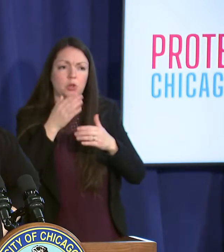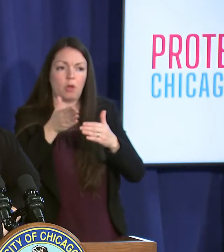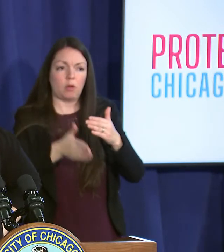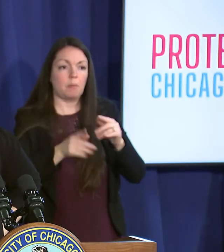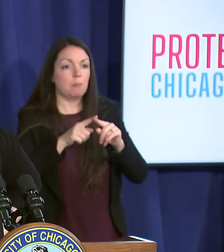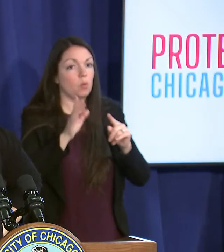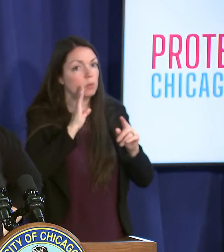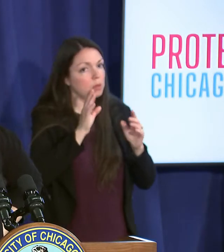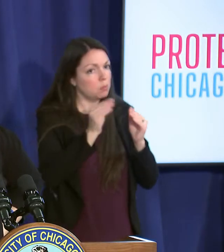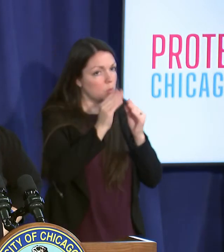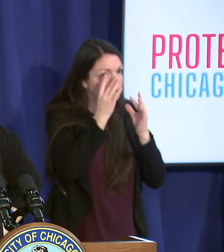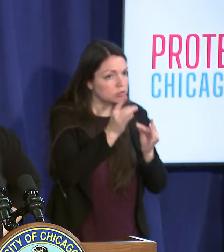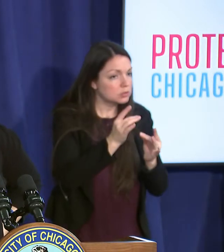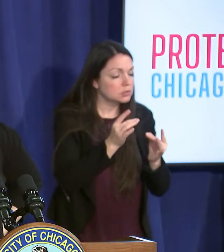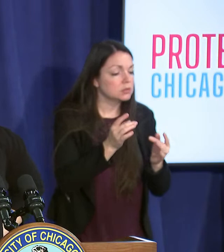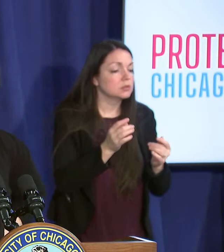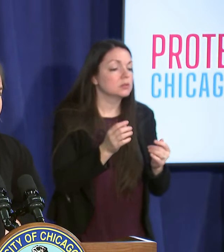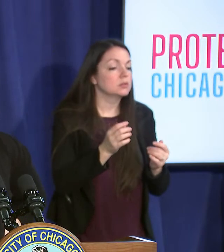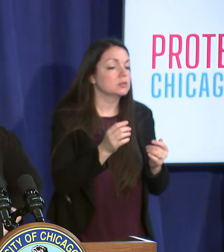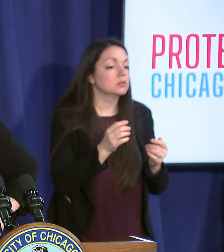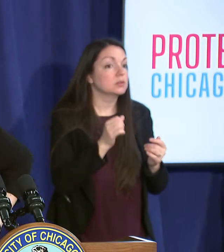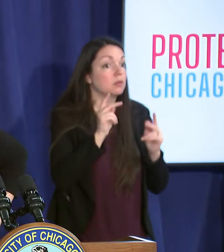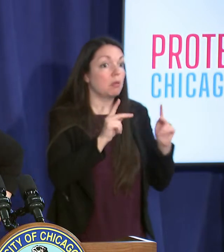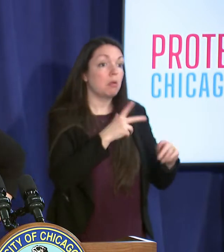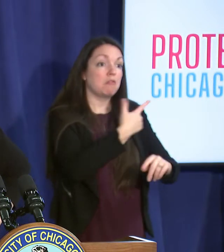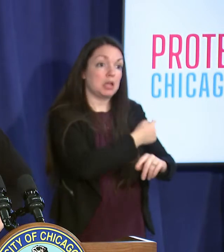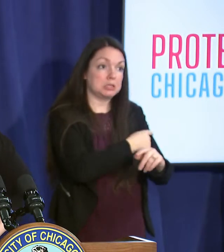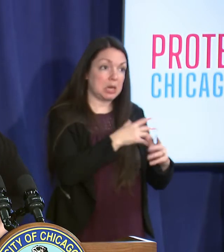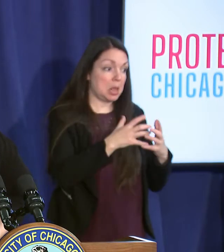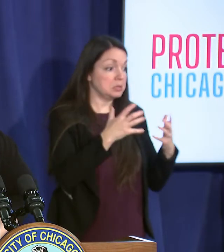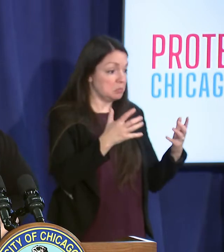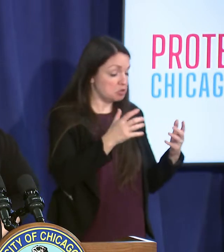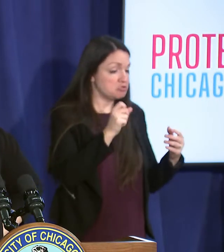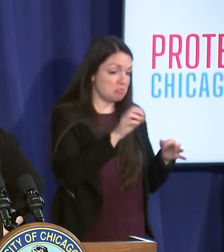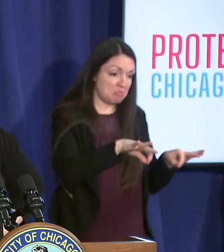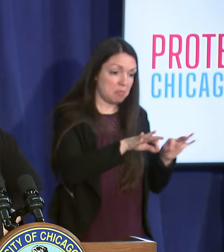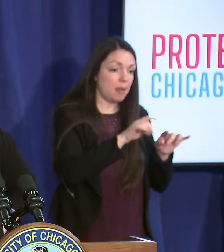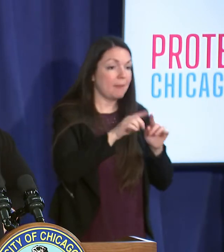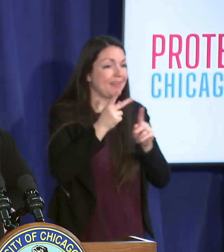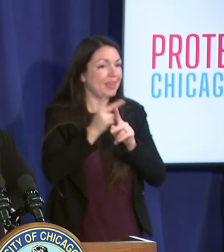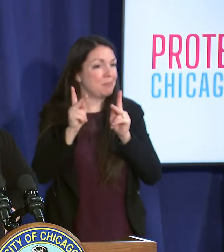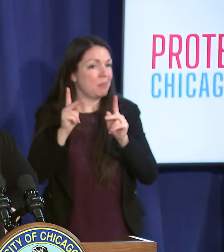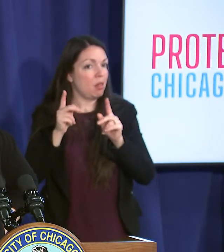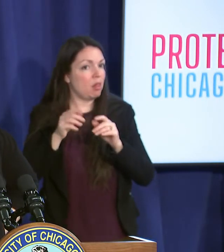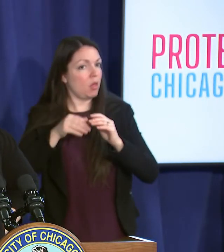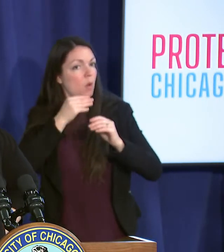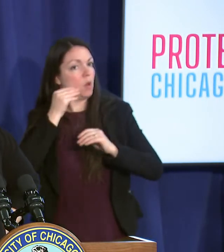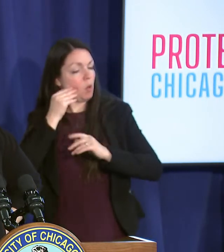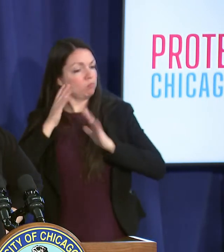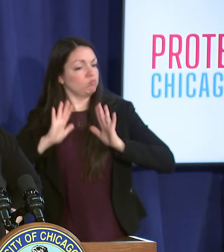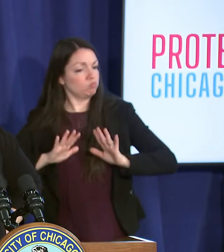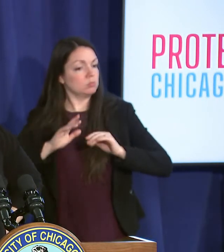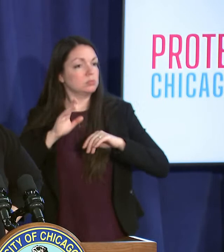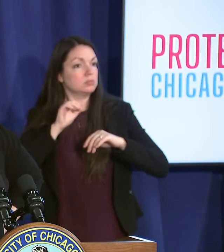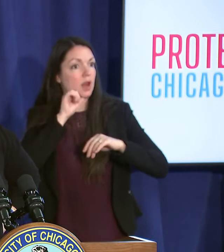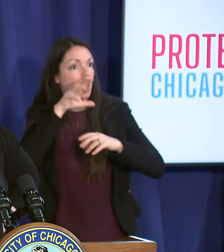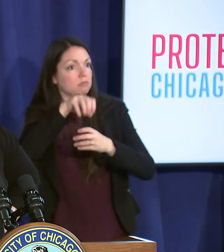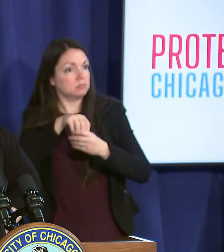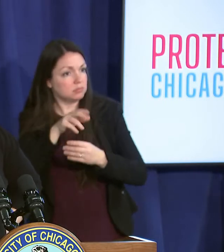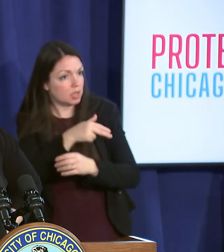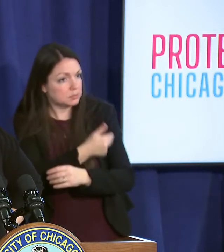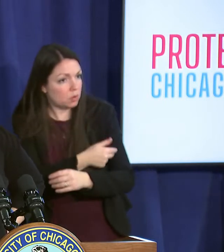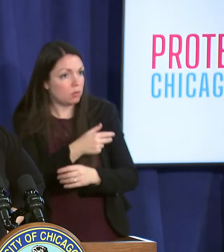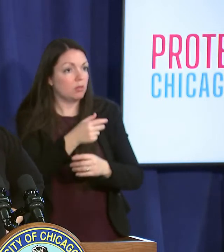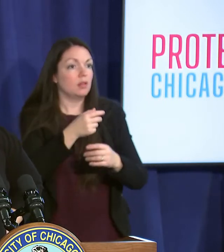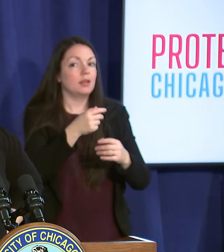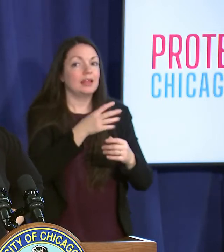And not just, getting people vaccinated isn't much about keeping people out of the hospital, but making sure they have access to therapeutics is also about keeping them